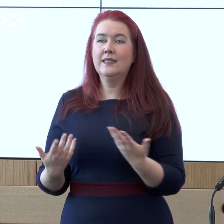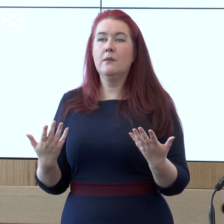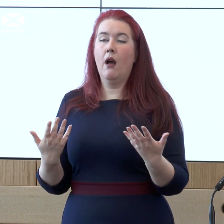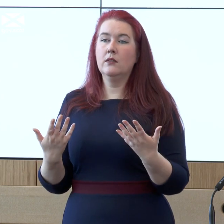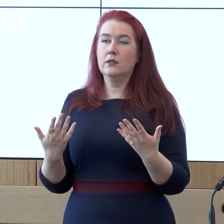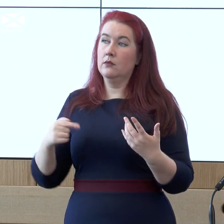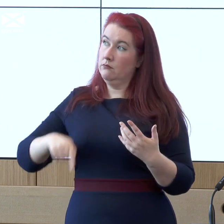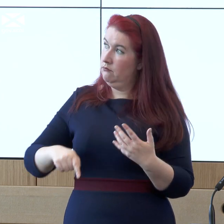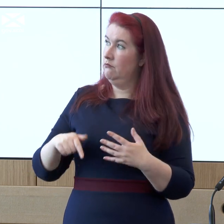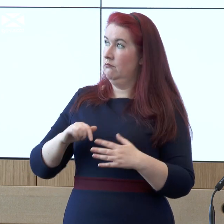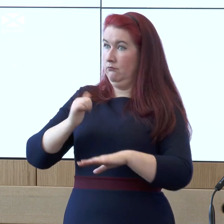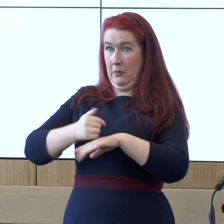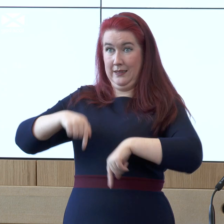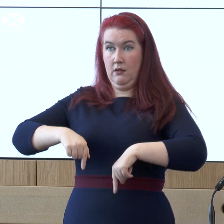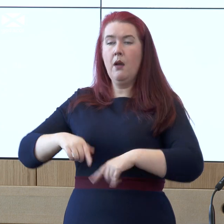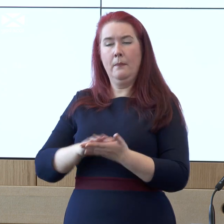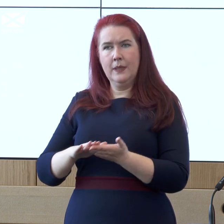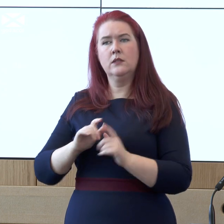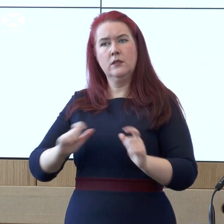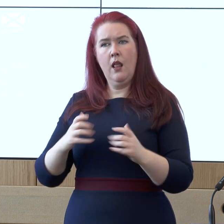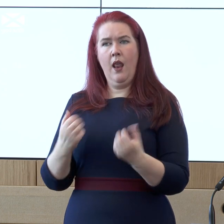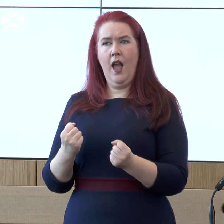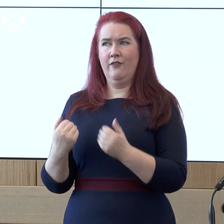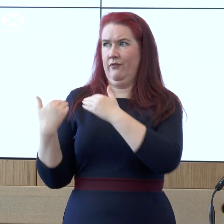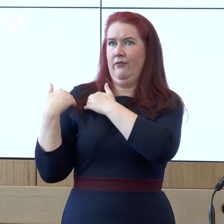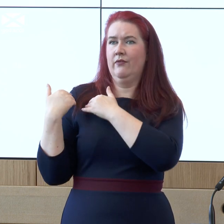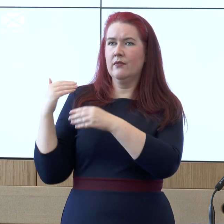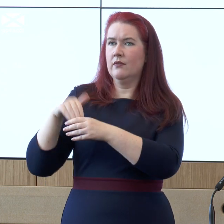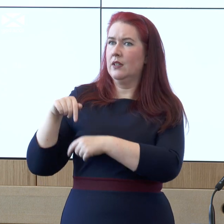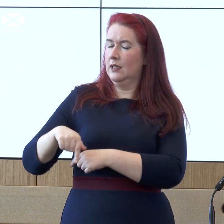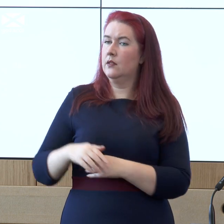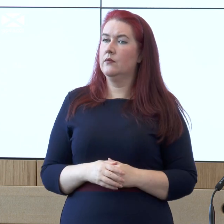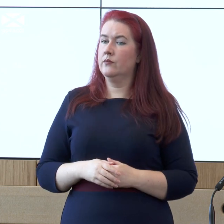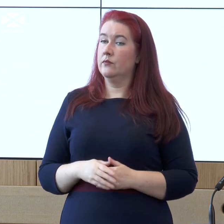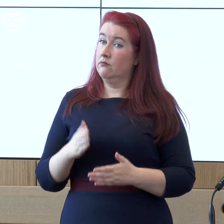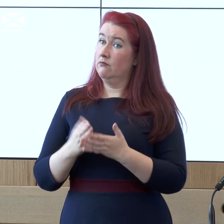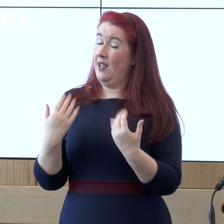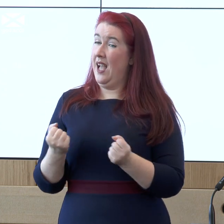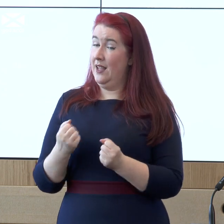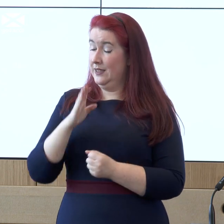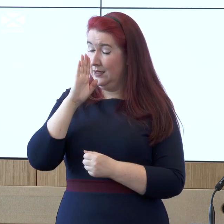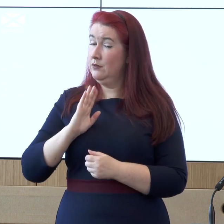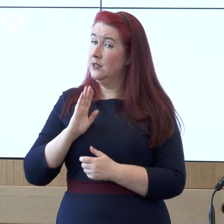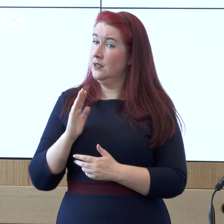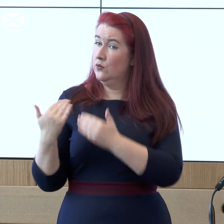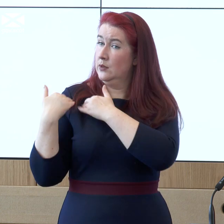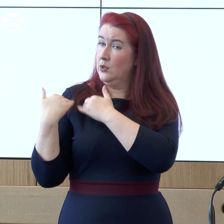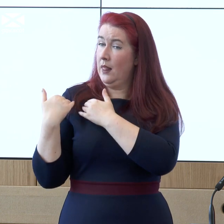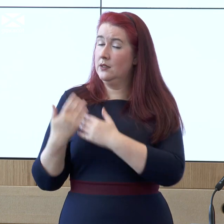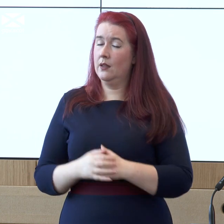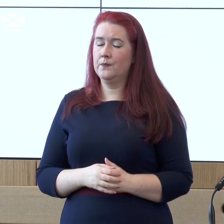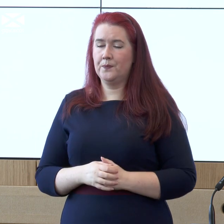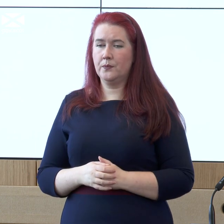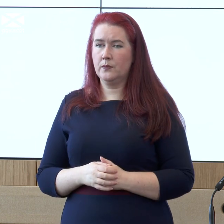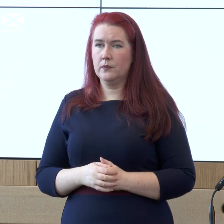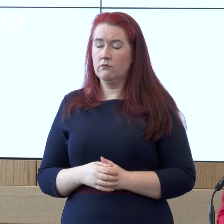do have a big role to play. And we also carry a big and very serious responsibility. I made clear to both